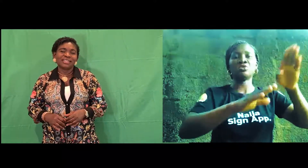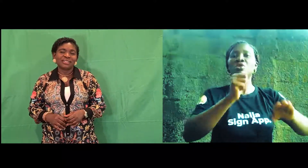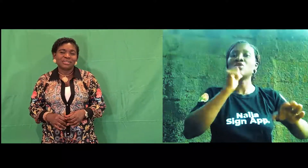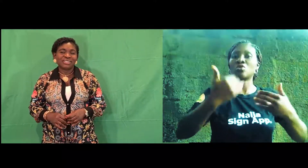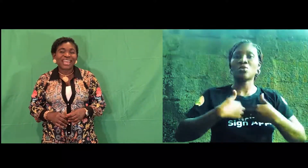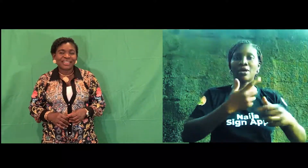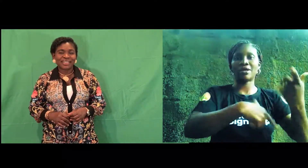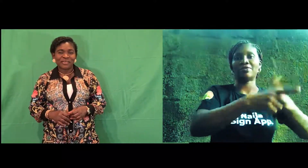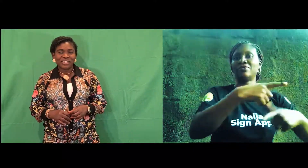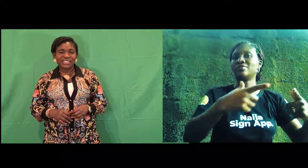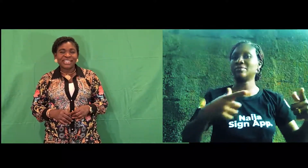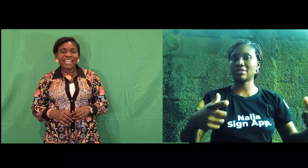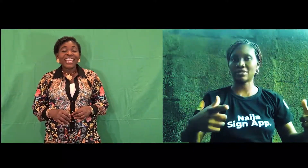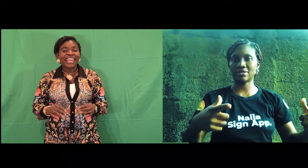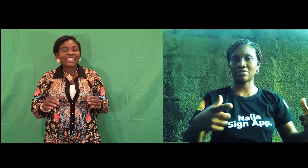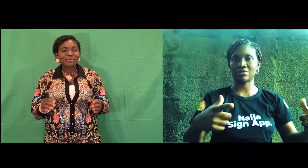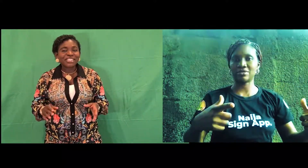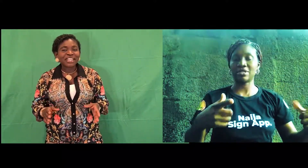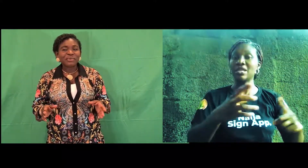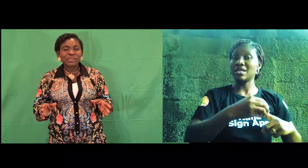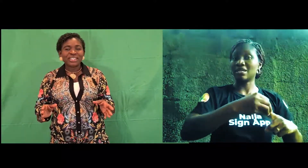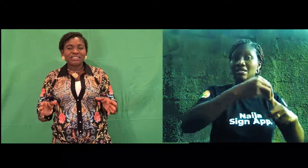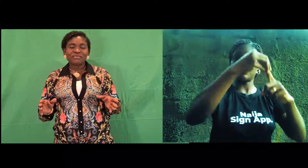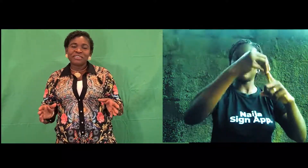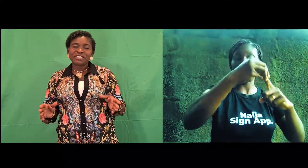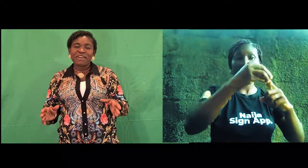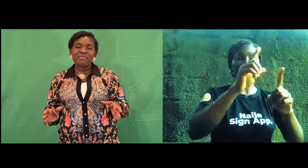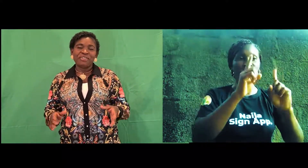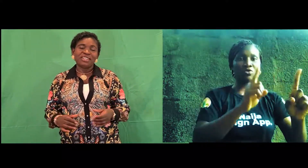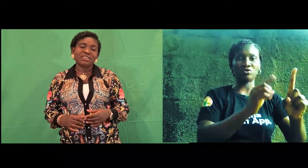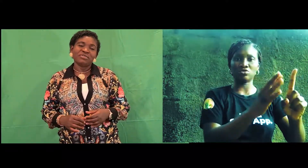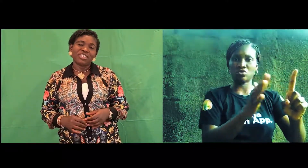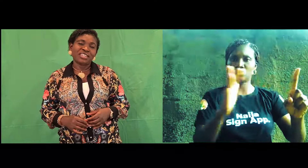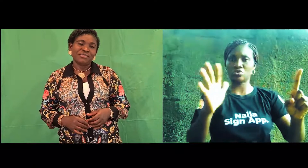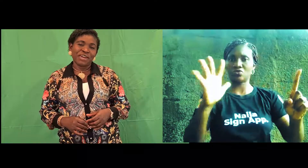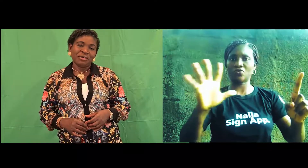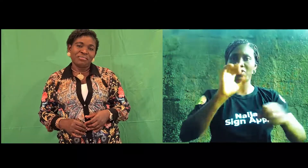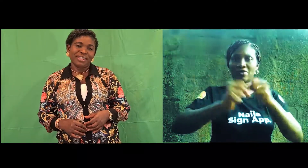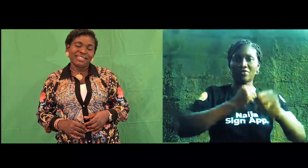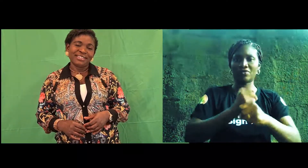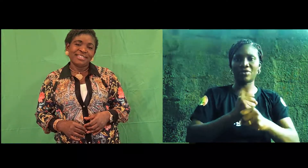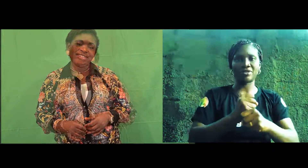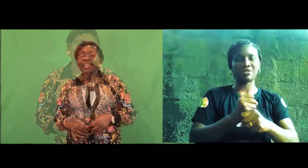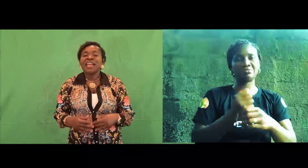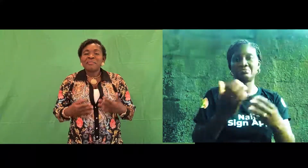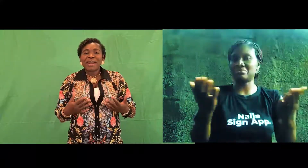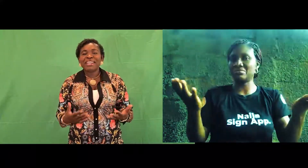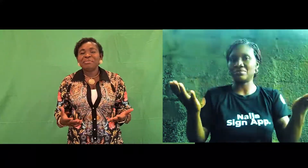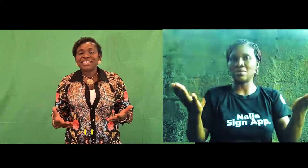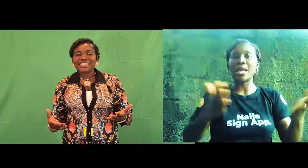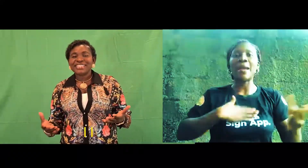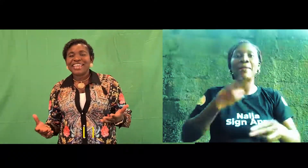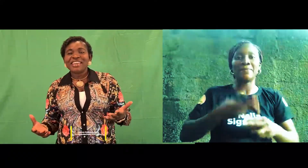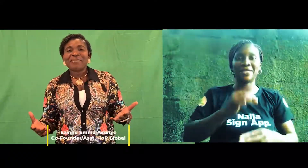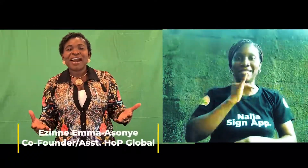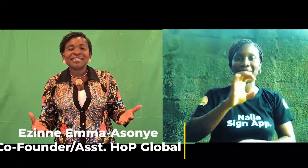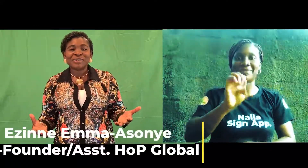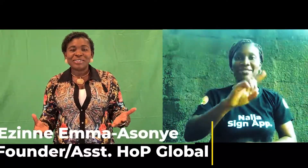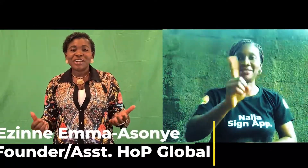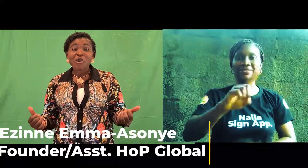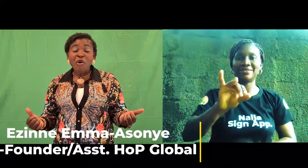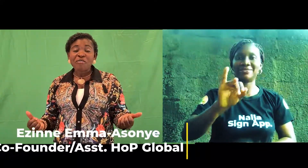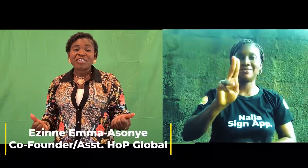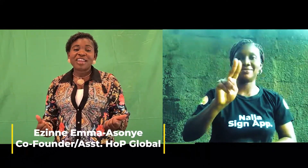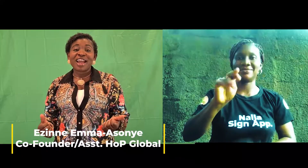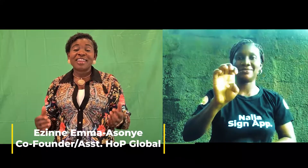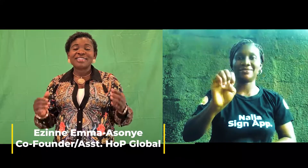no access to sign language, especially within the first 5 years of child development. My name is Ezine Emma